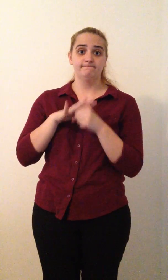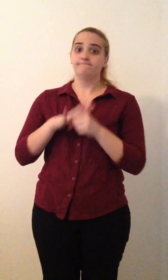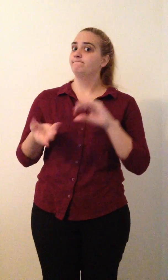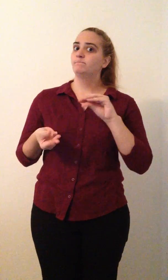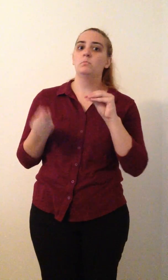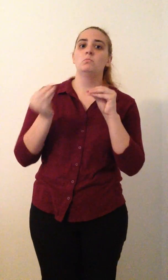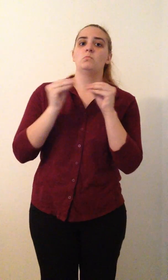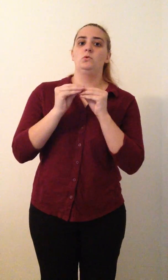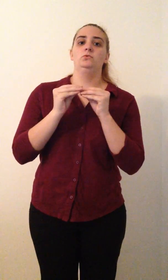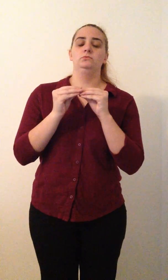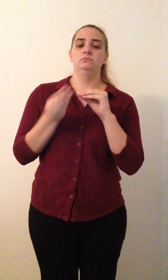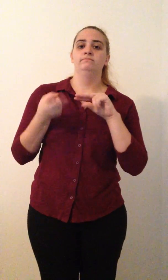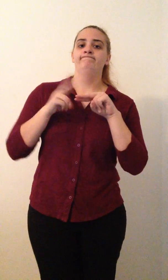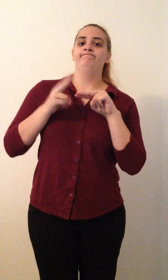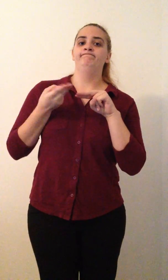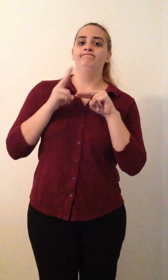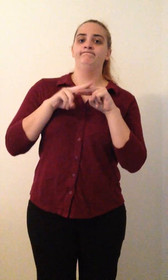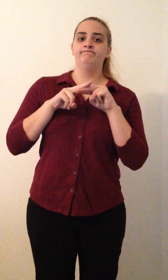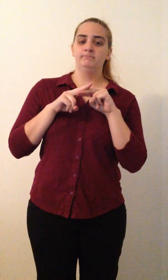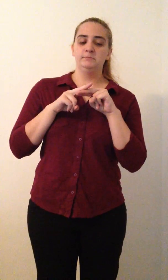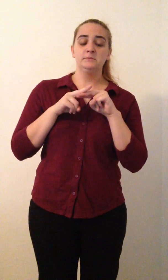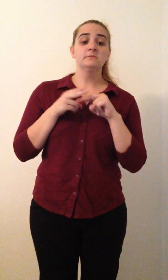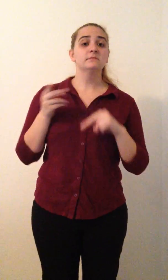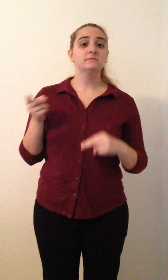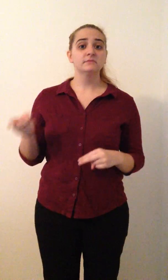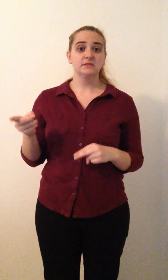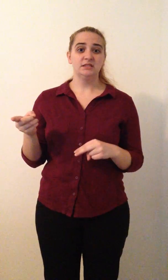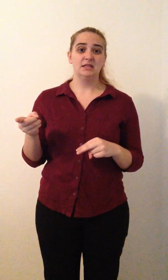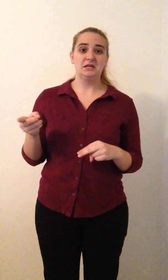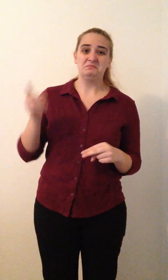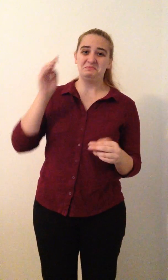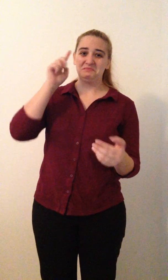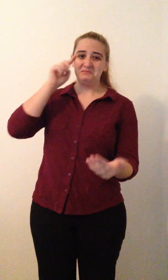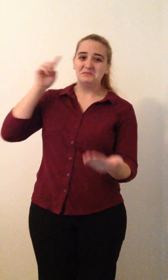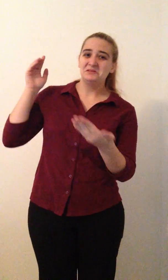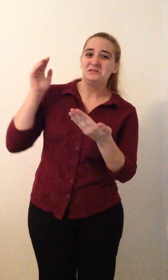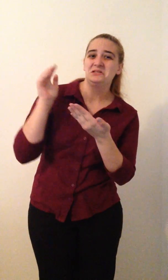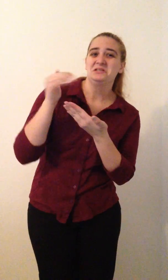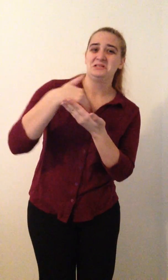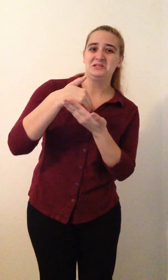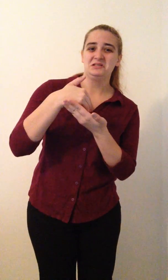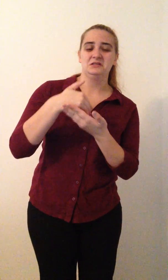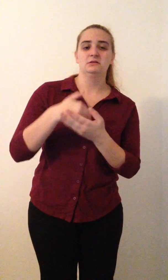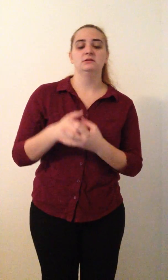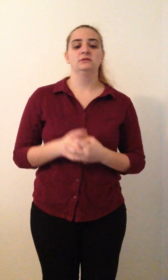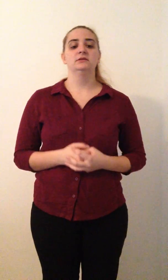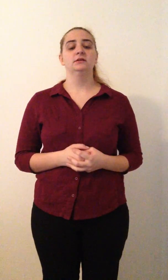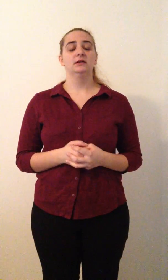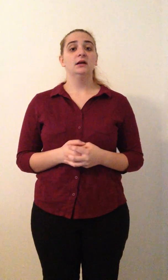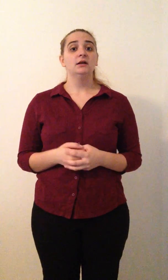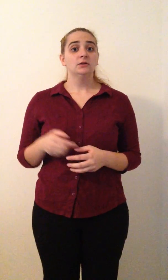meltdown, right? Because they have this preoccupied fear of abandonment, and any even